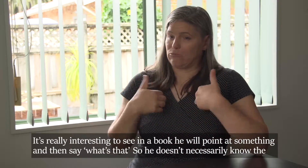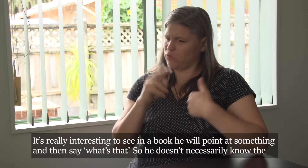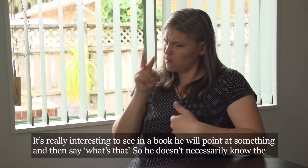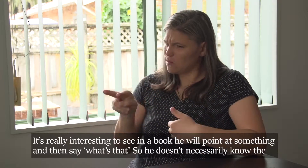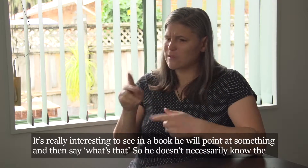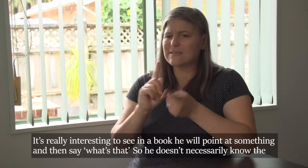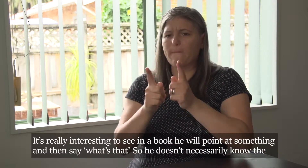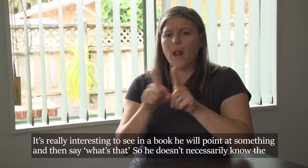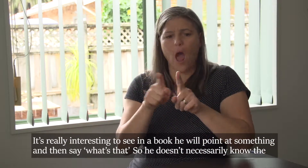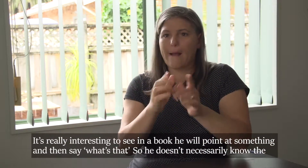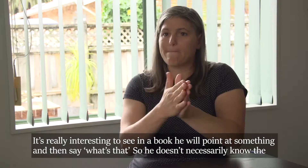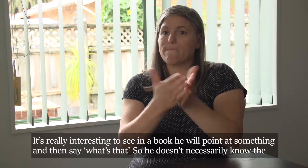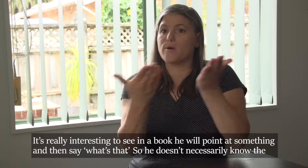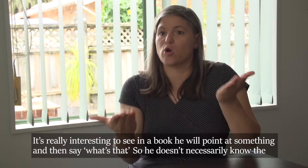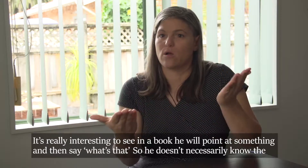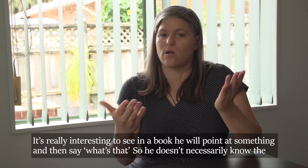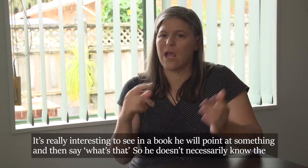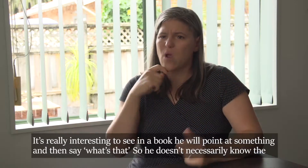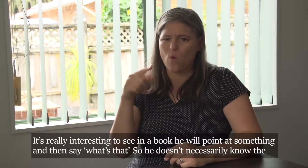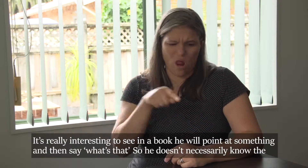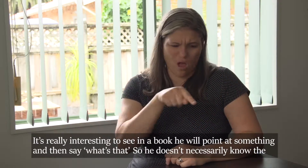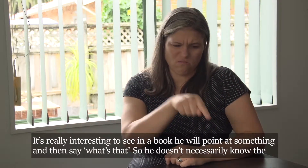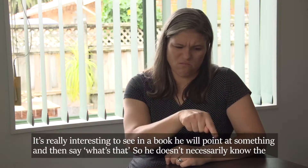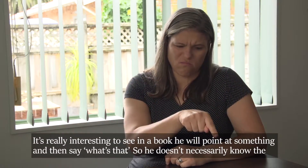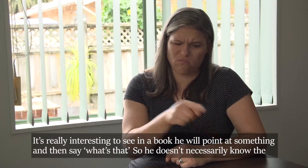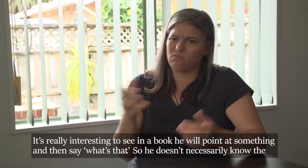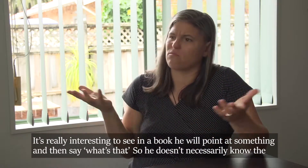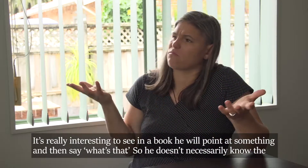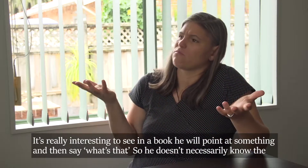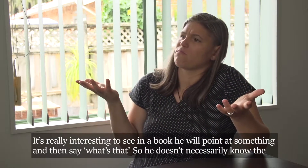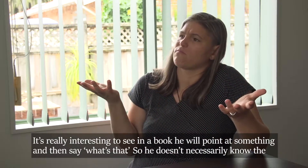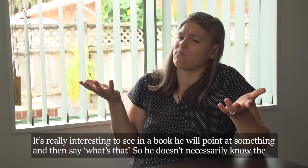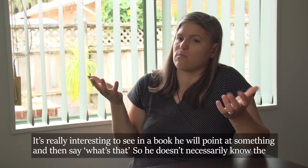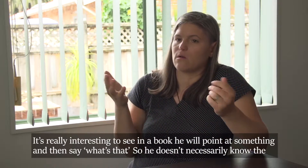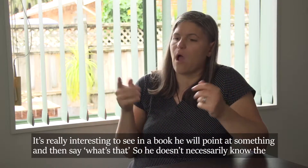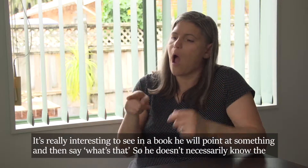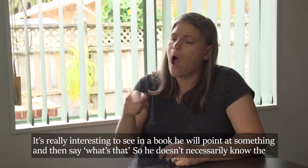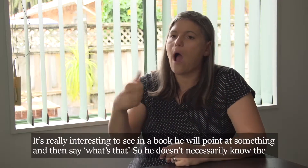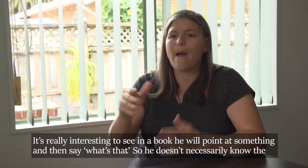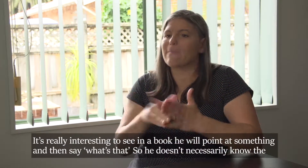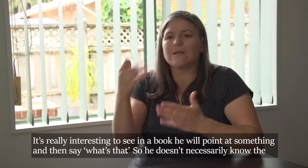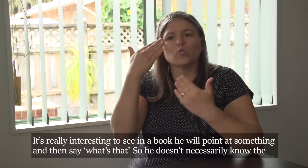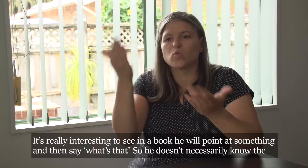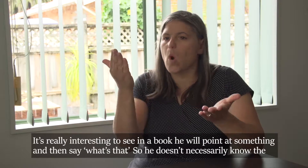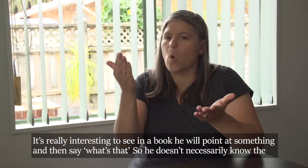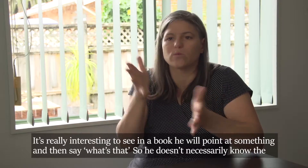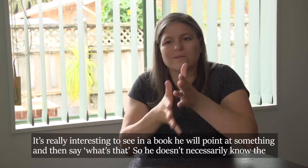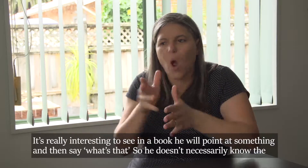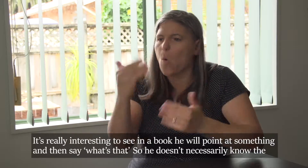really interesting to see in a book. He will point at something and then say, what's that? So he doesn't